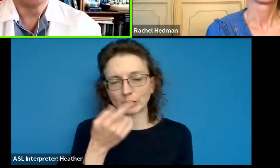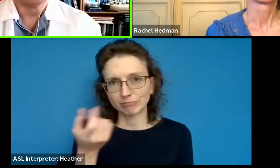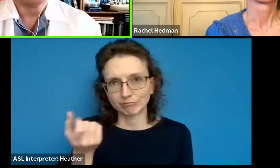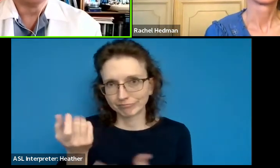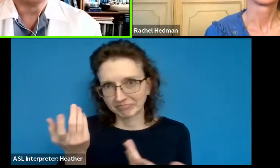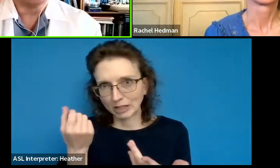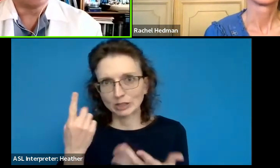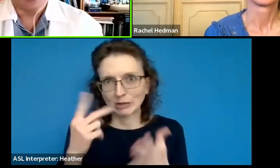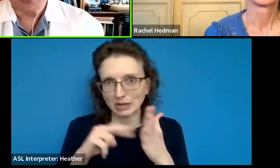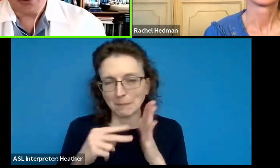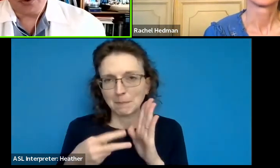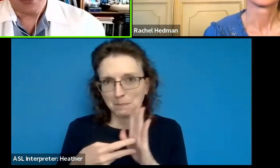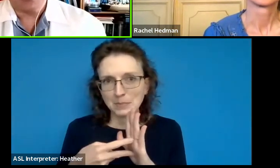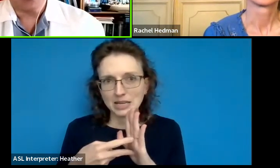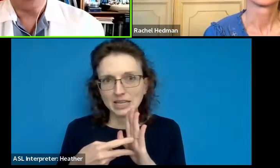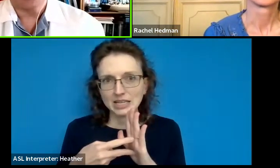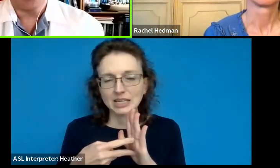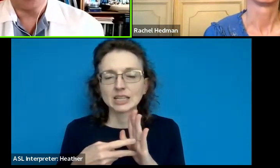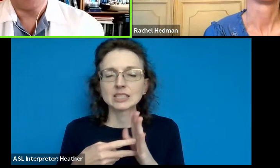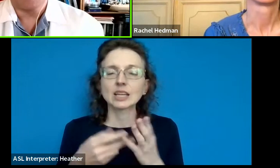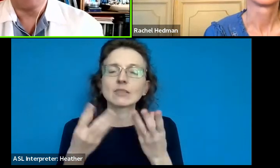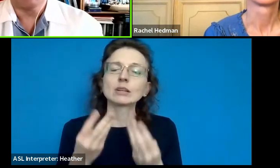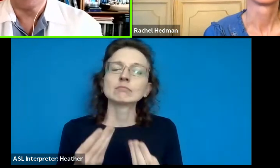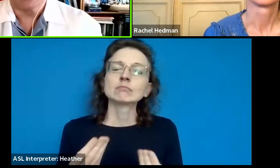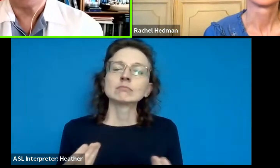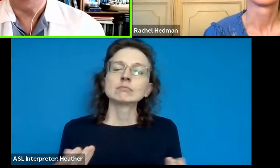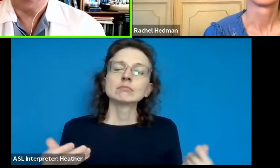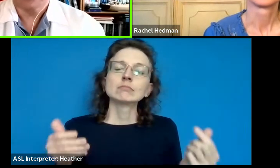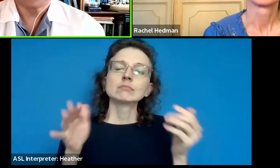very sort of soothing